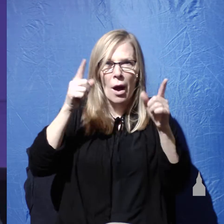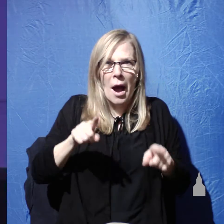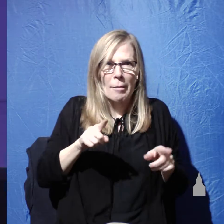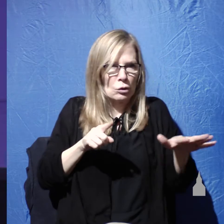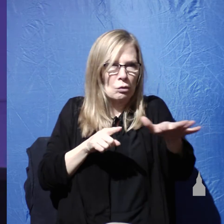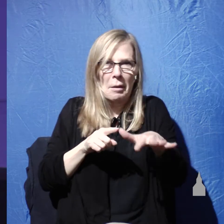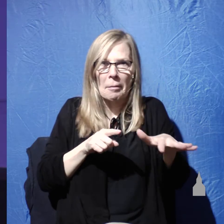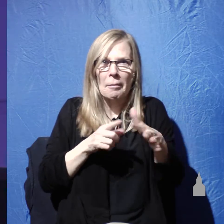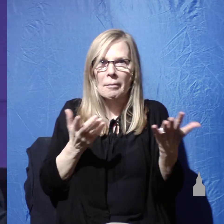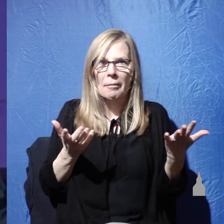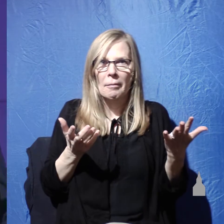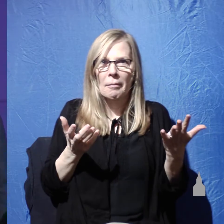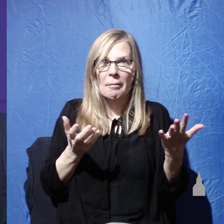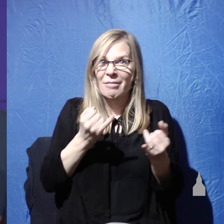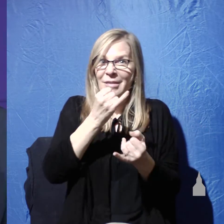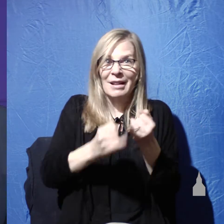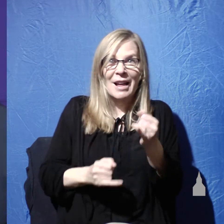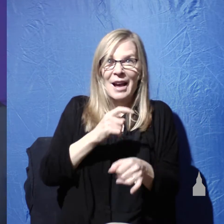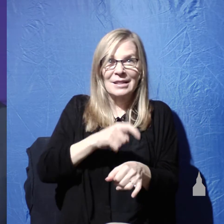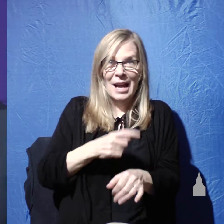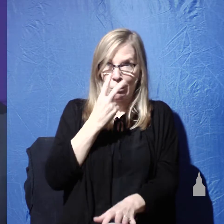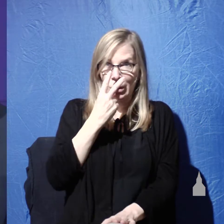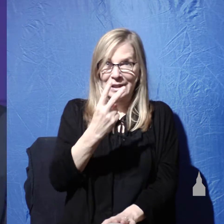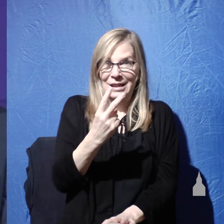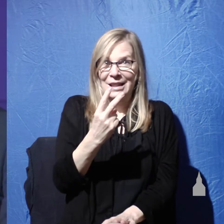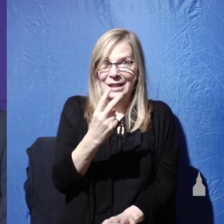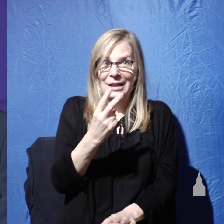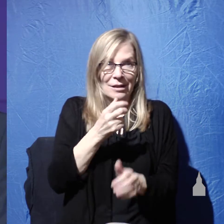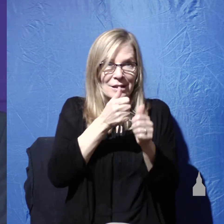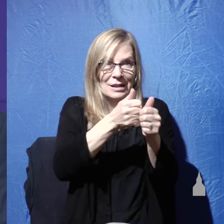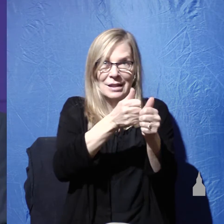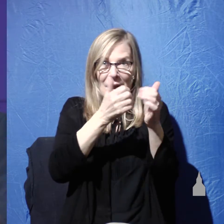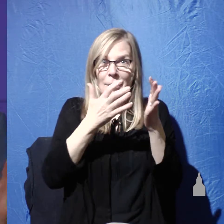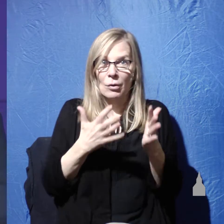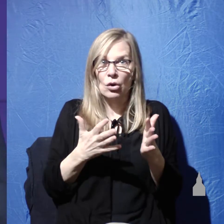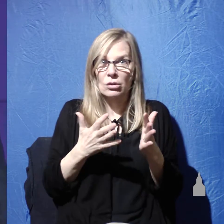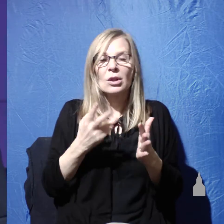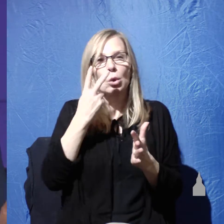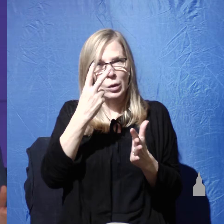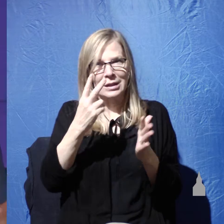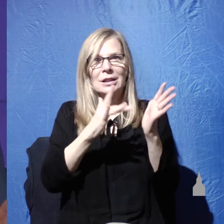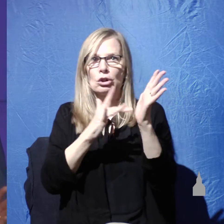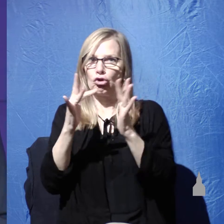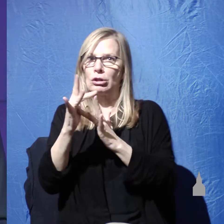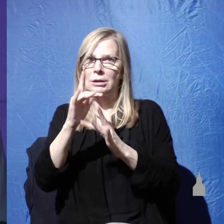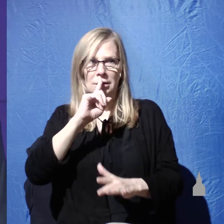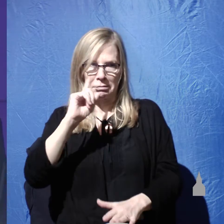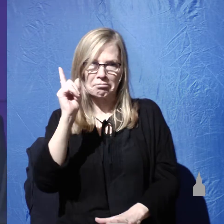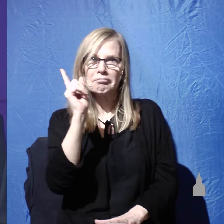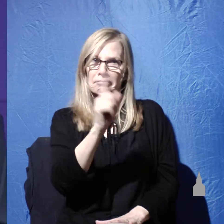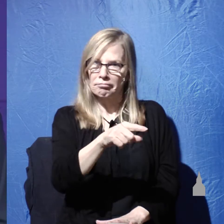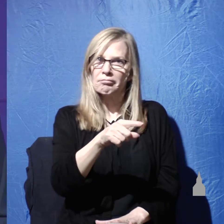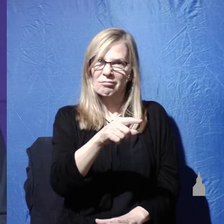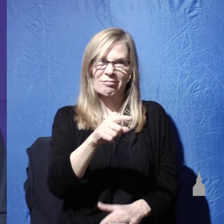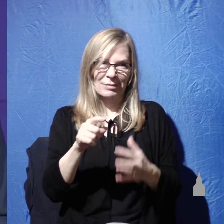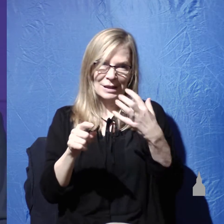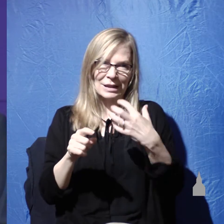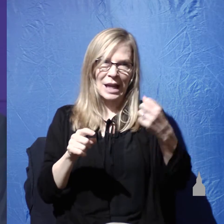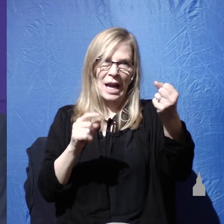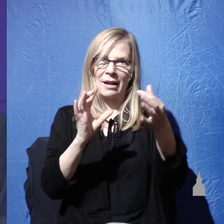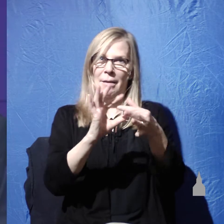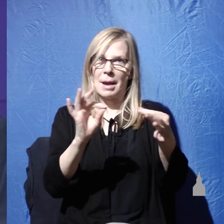we see the disciples in any of the four gospel narratives, we find Jesus commissioning them to take the message